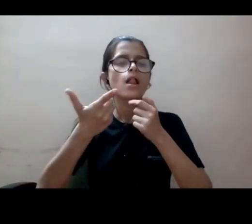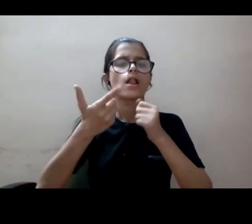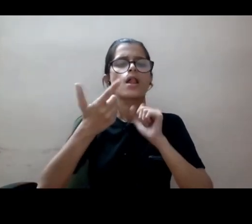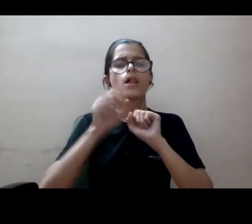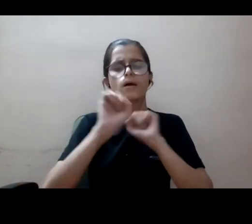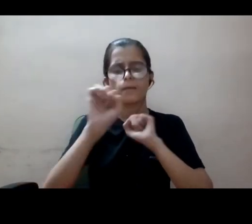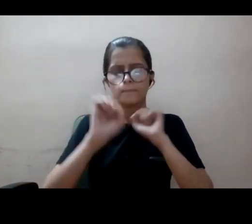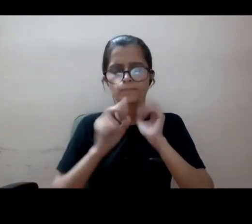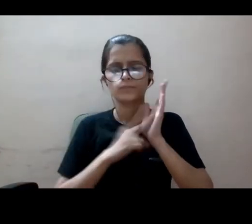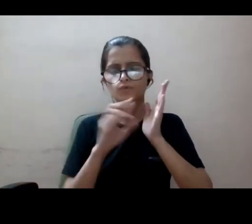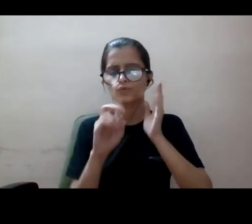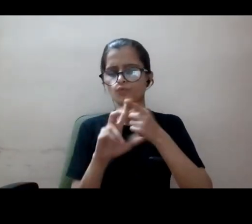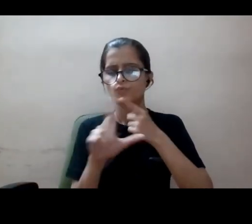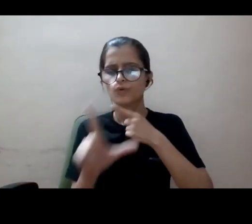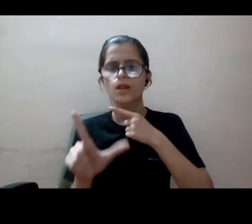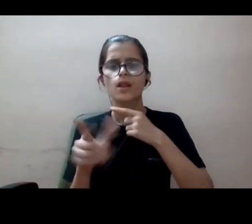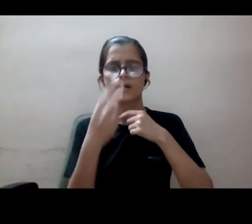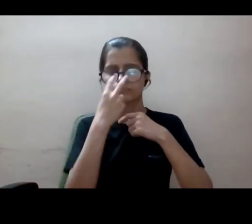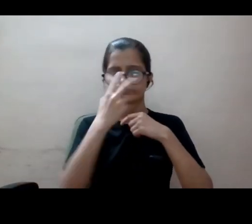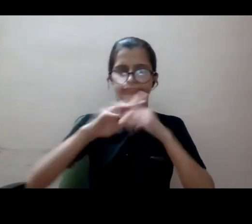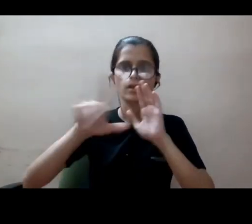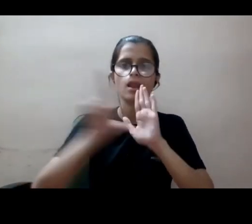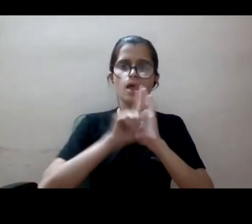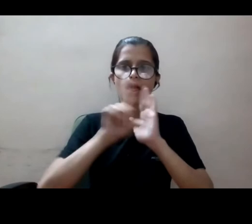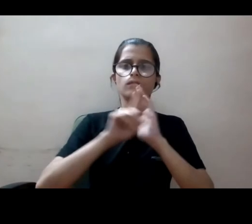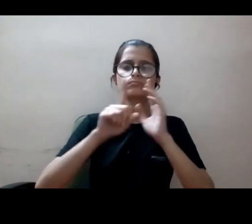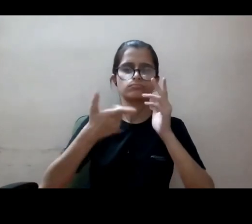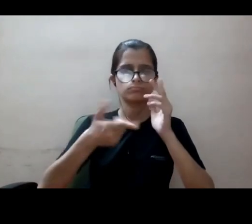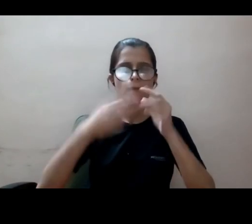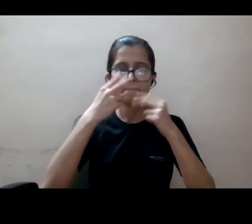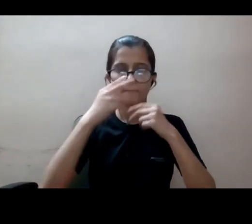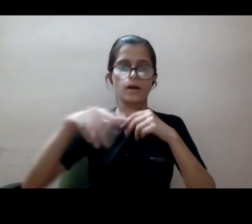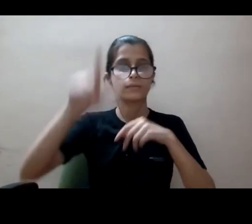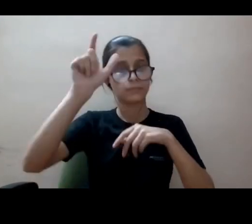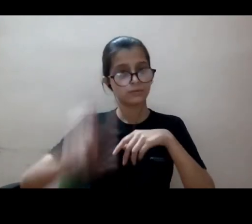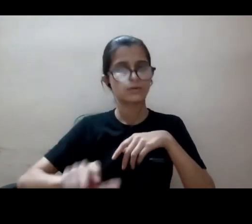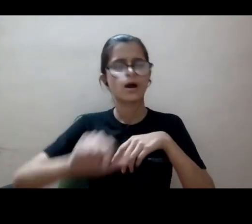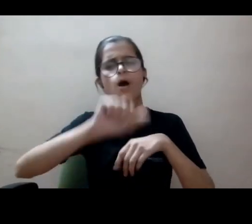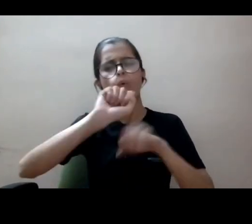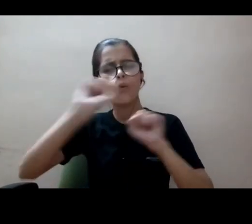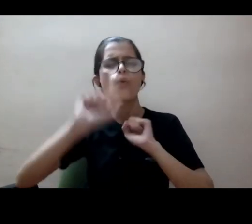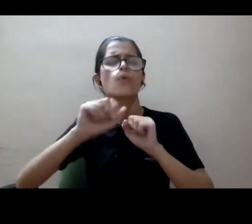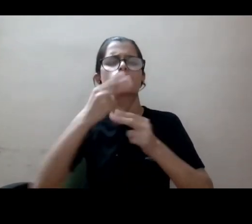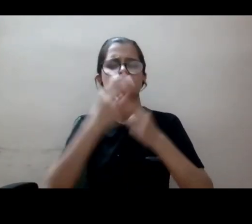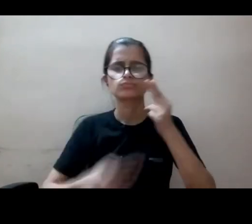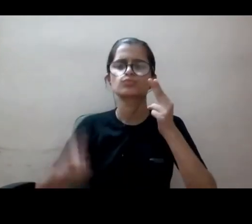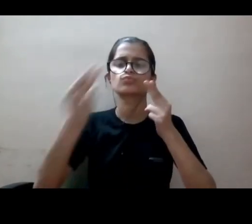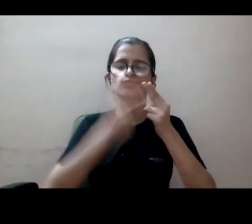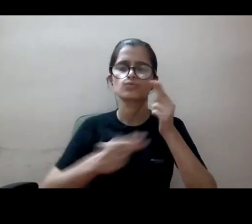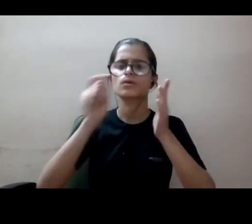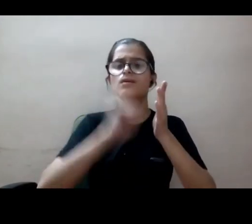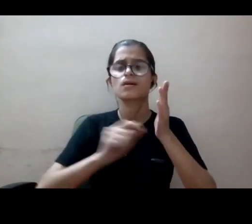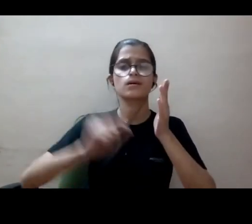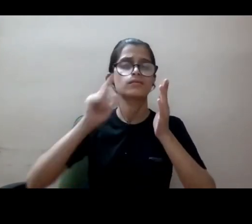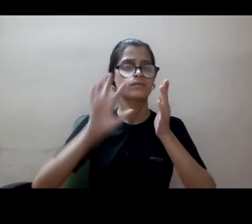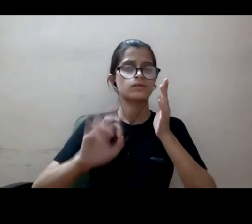the novel by the legally blind person who is telling their story in their way. We need that. I'm